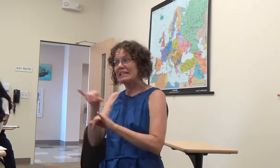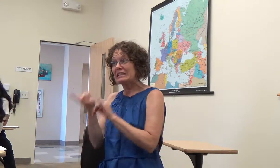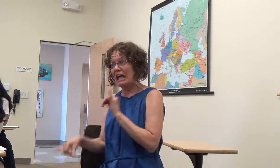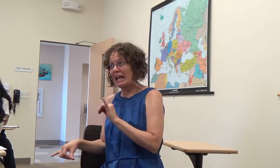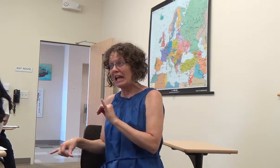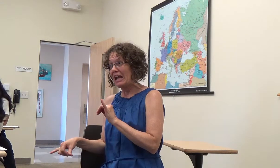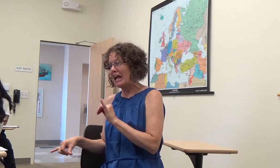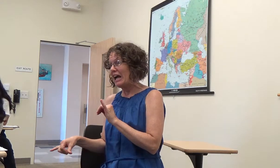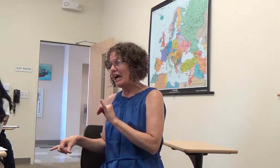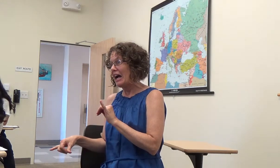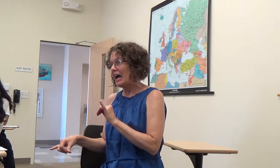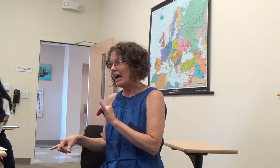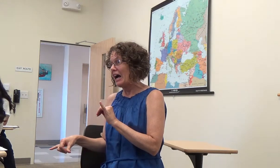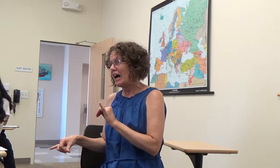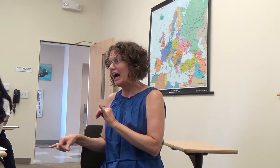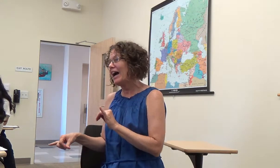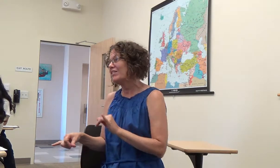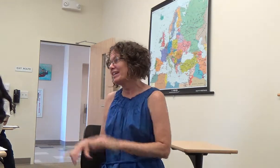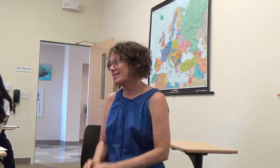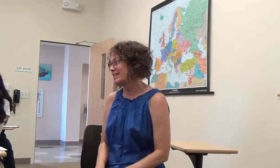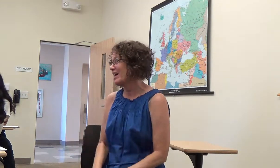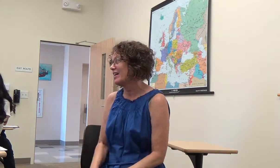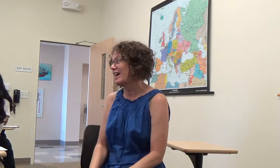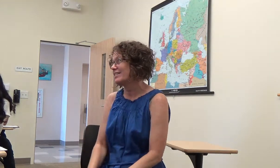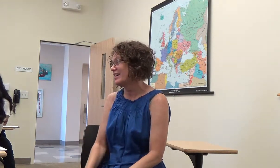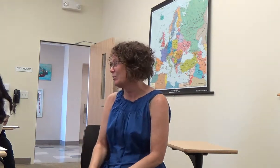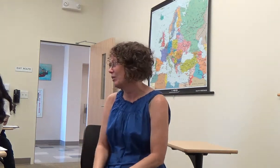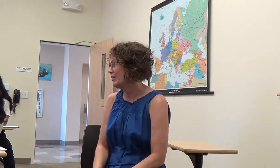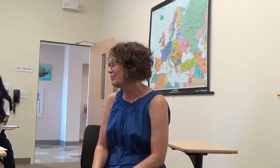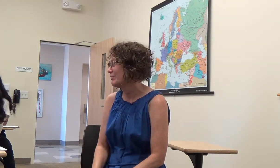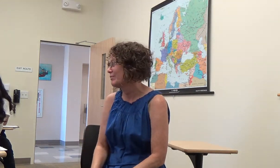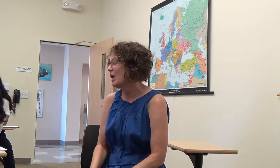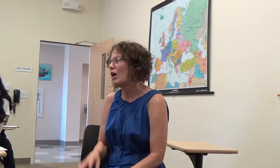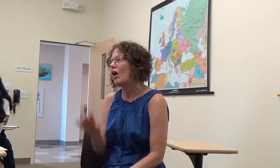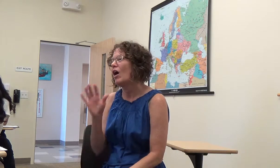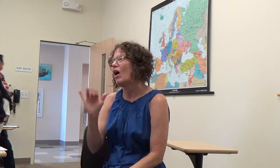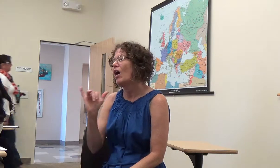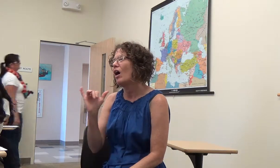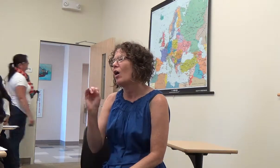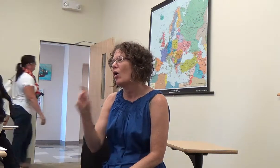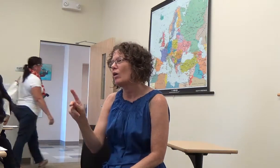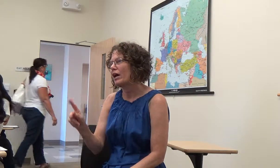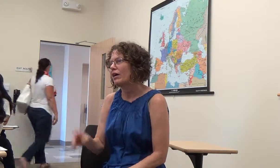do. I have a class next period. So